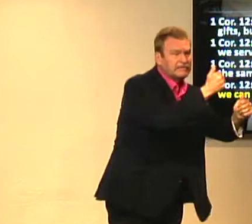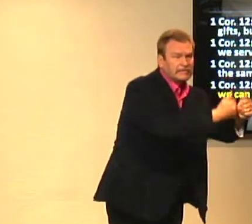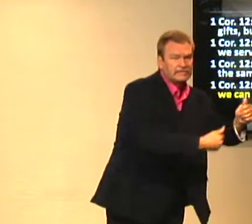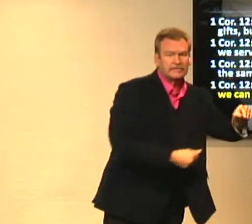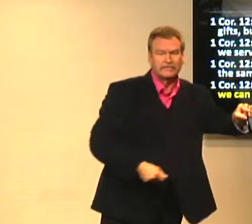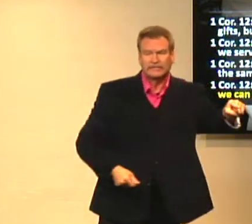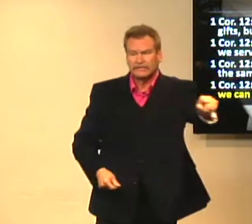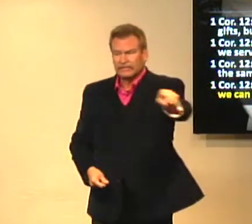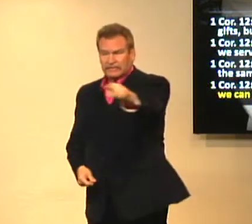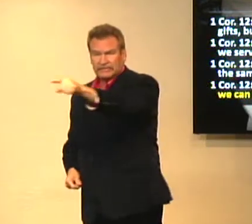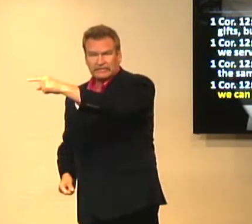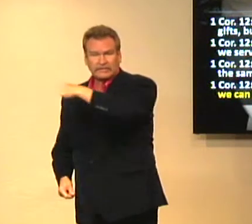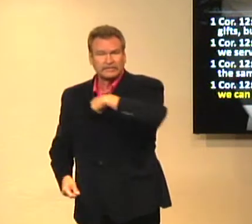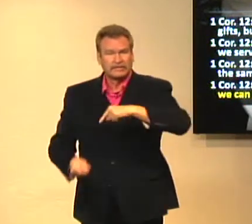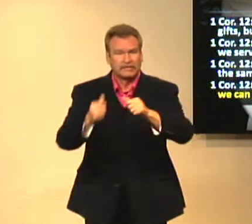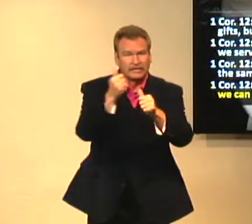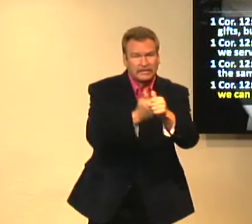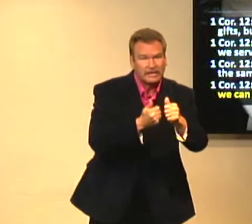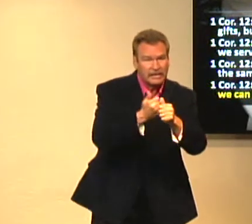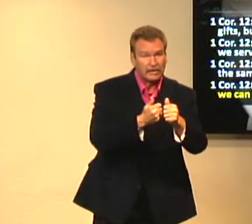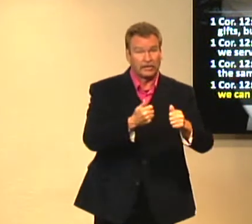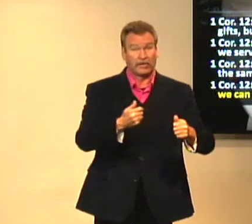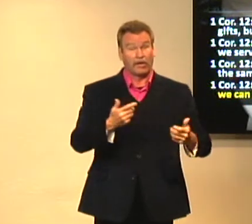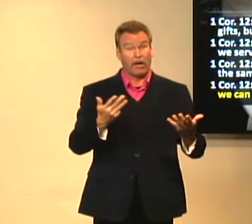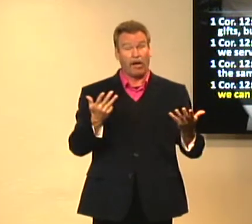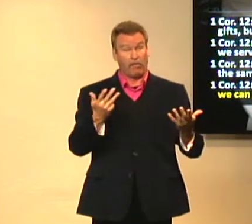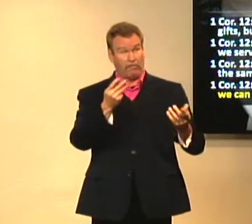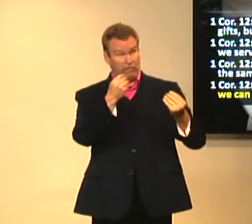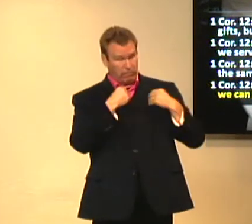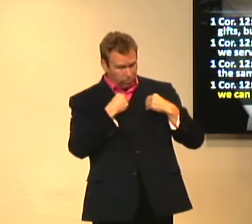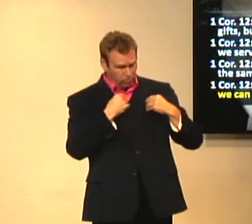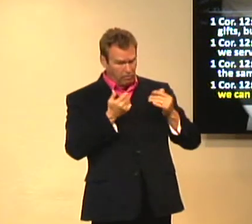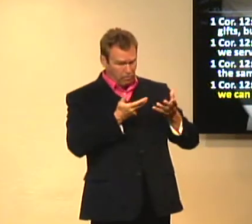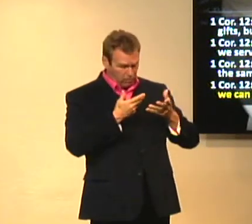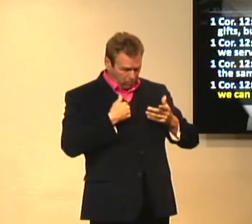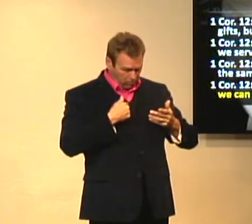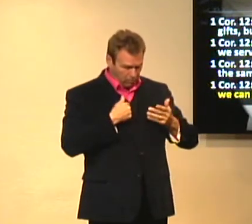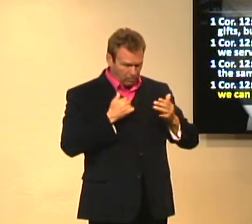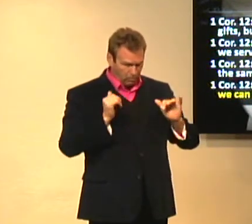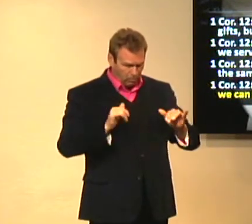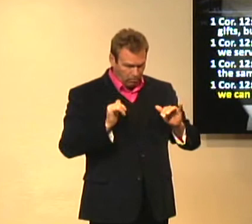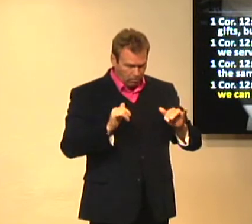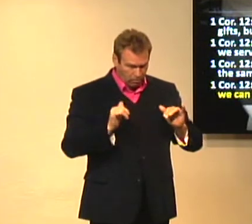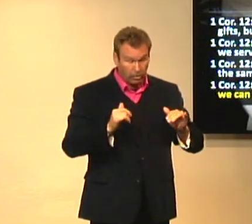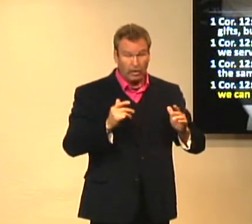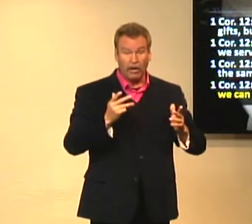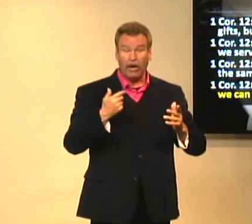says, a spiritual gift is given to each of us so that we may help one another.